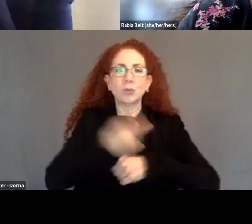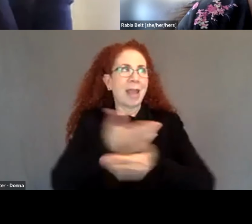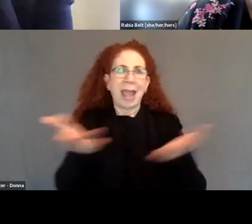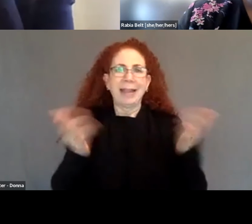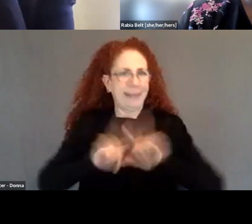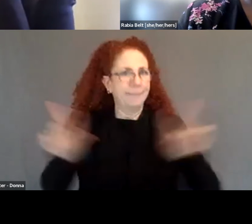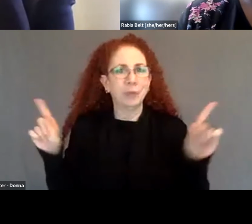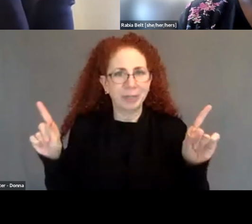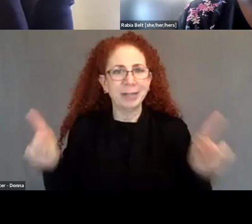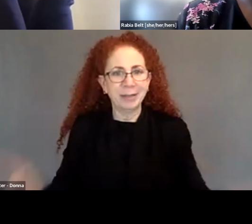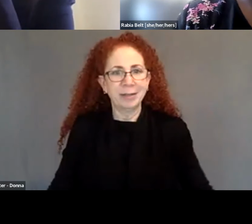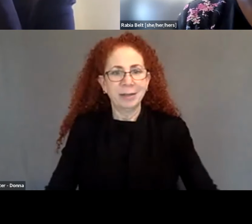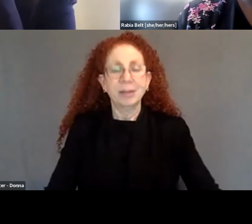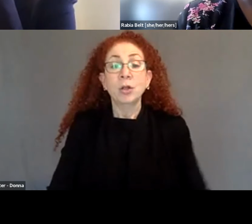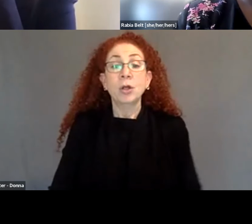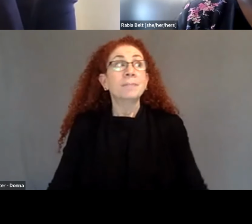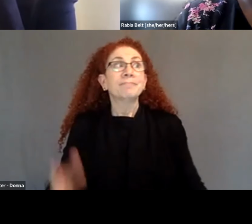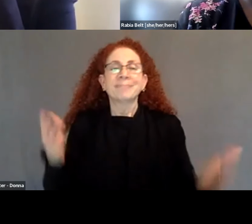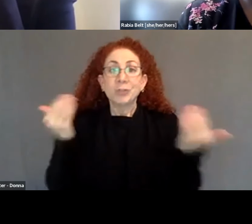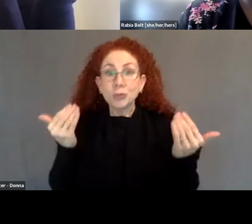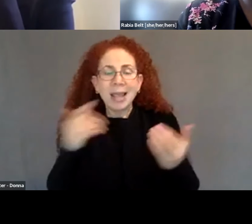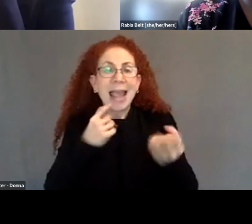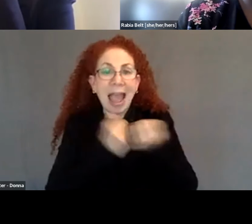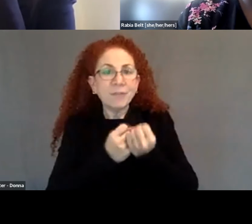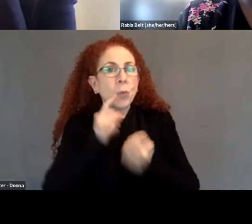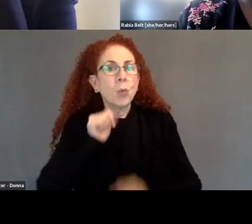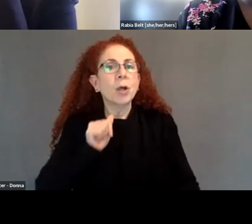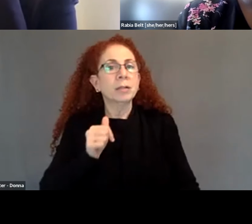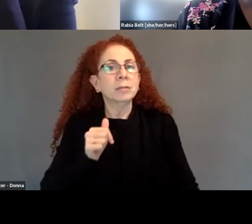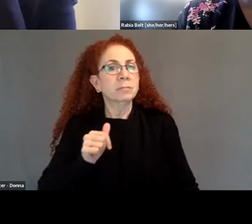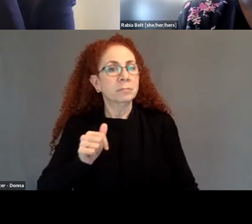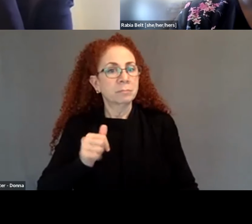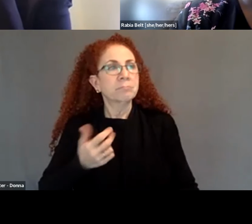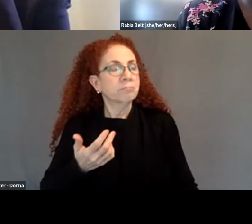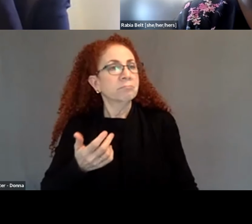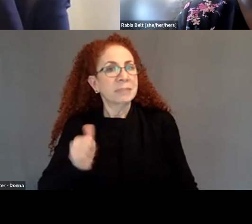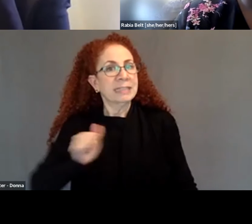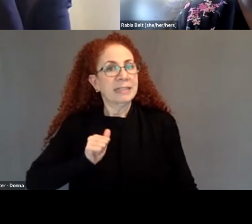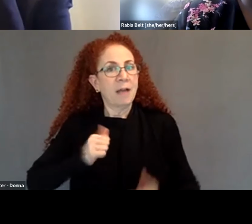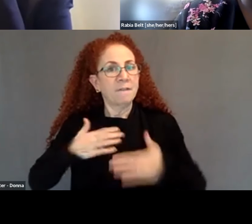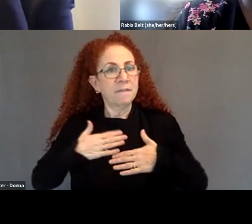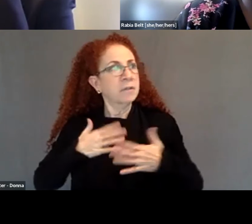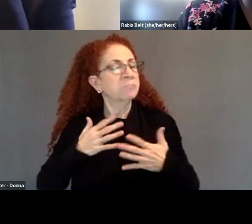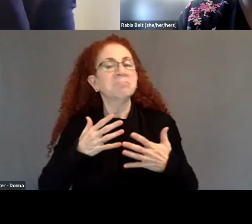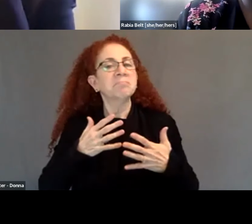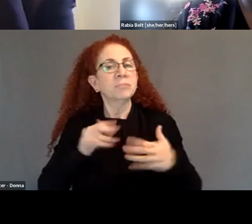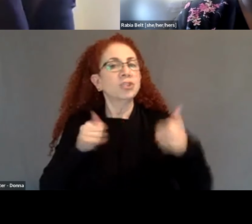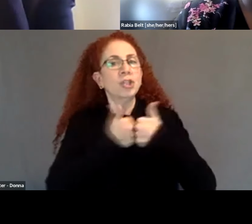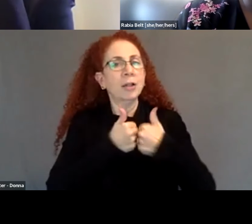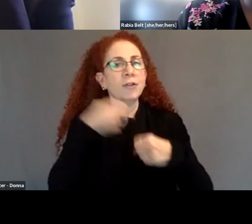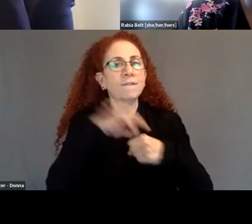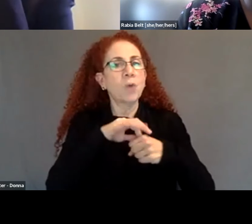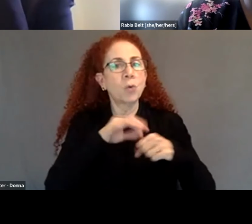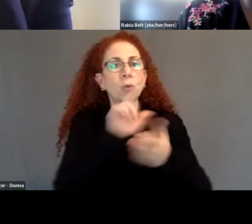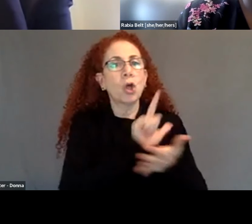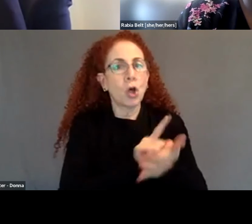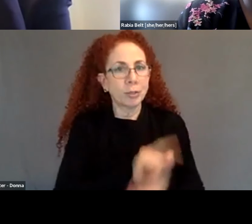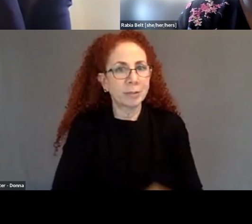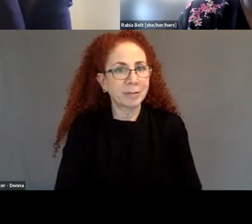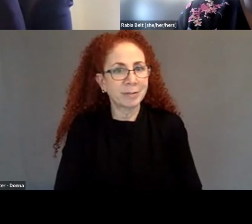where advocates will self-consciously sort of challenge voting laws